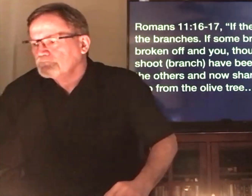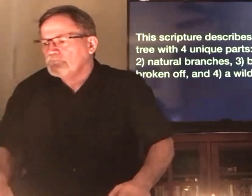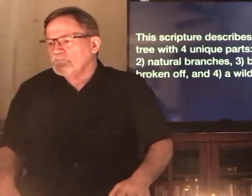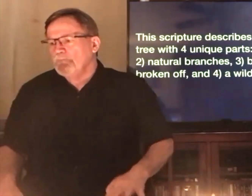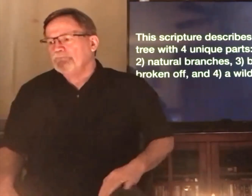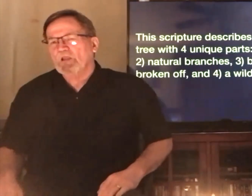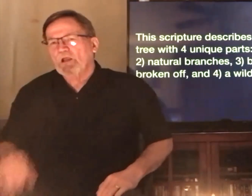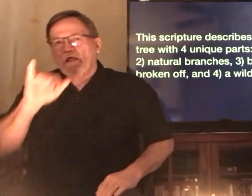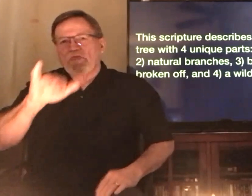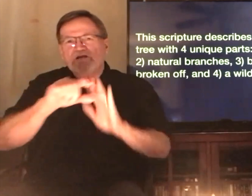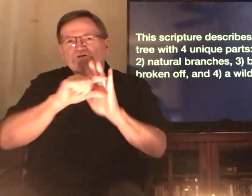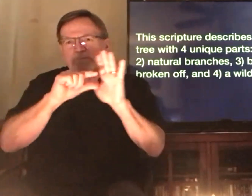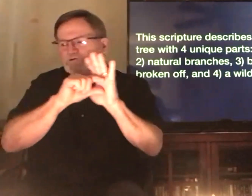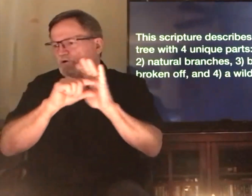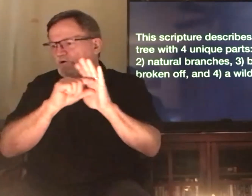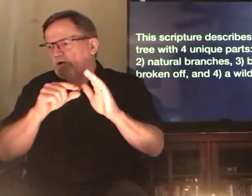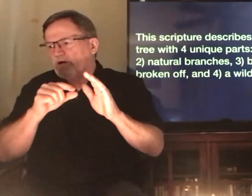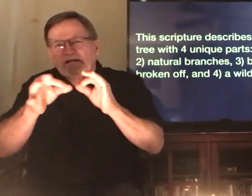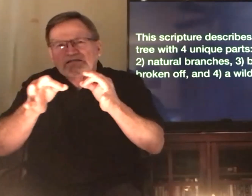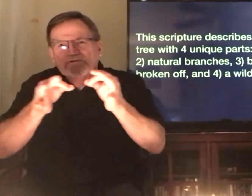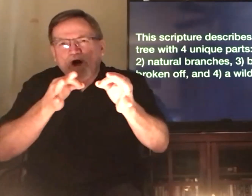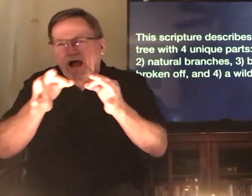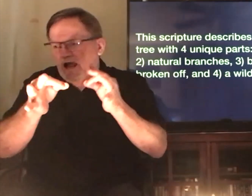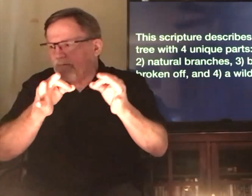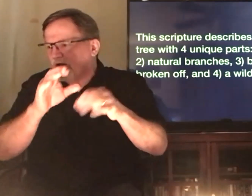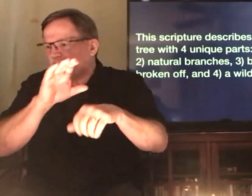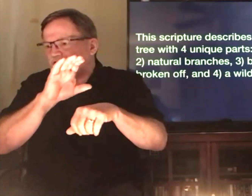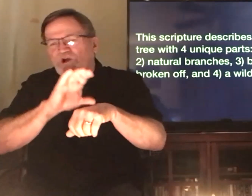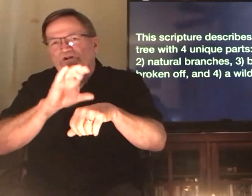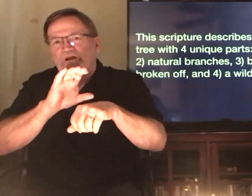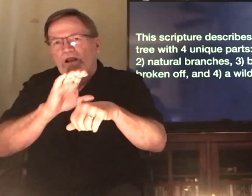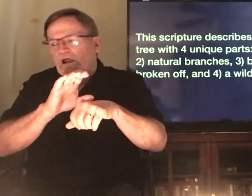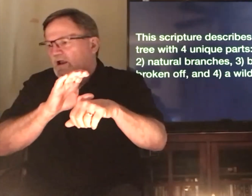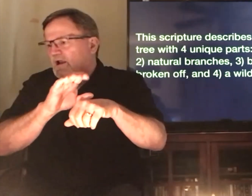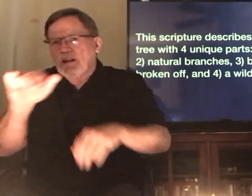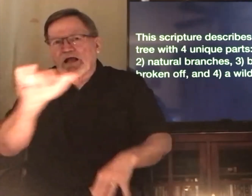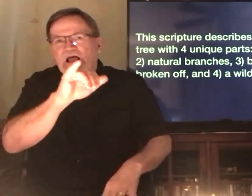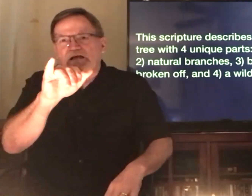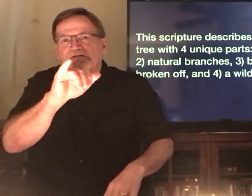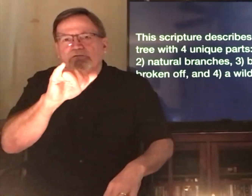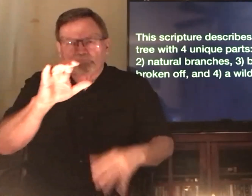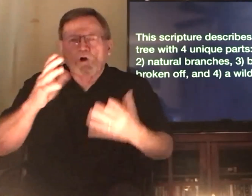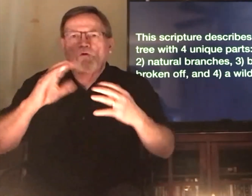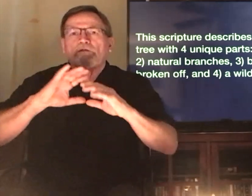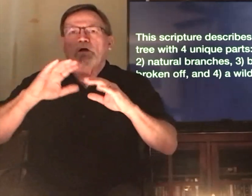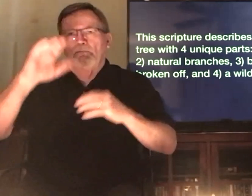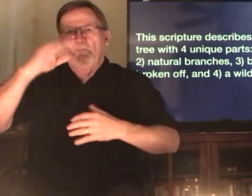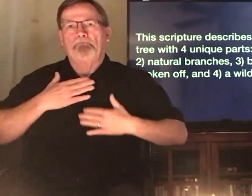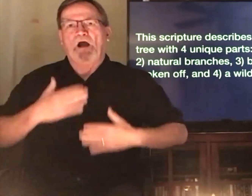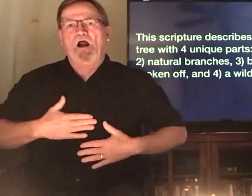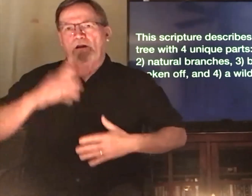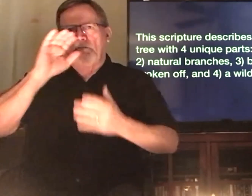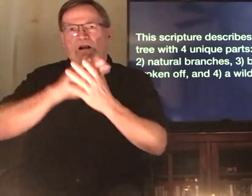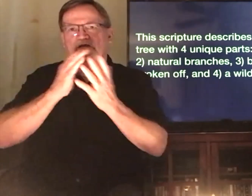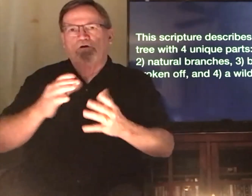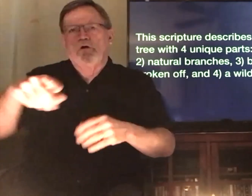flock of sheep. Yeshua, must bring them also. They, Gentile, will listen to